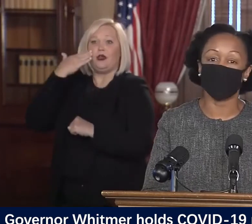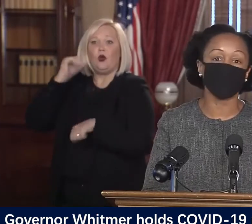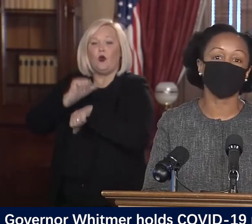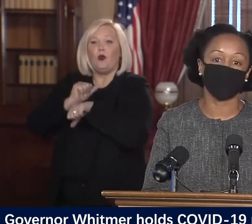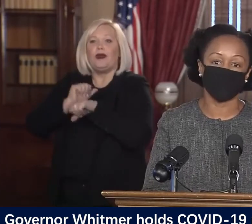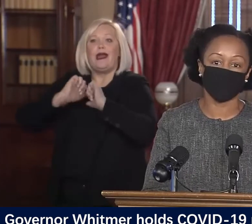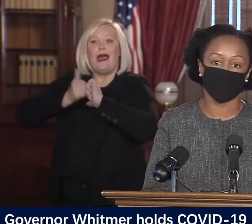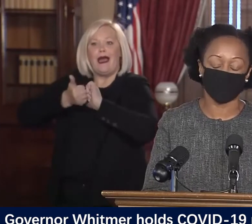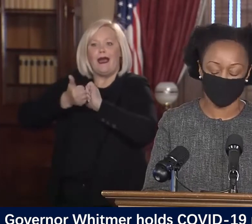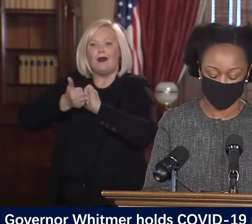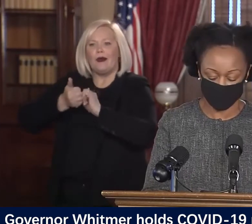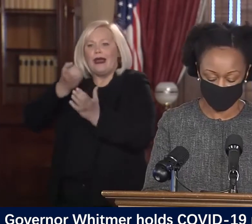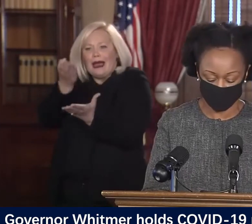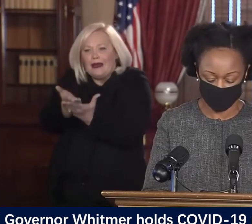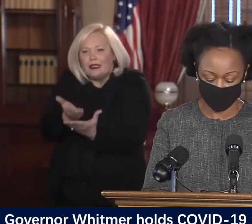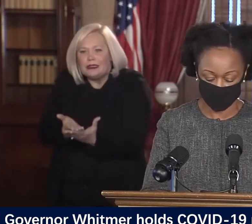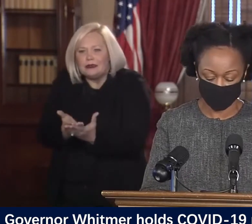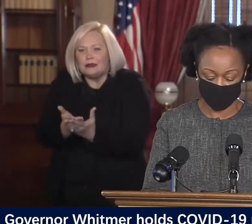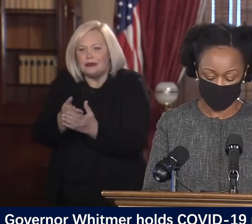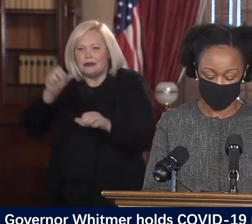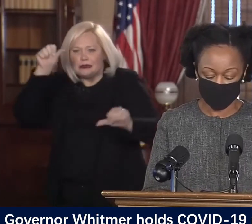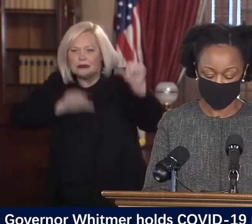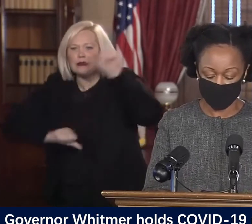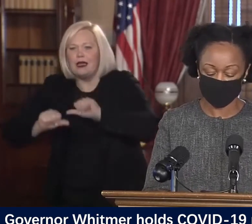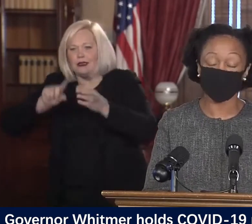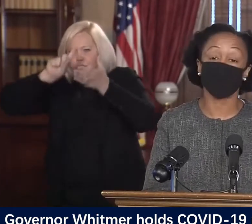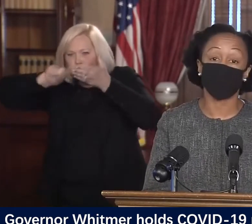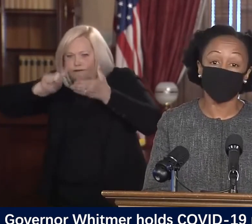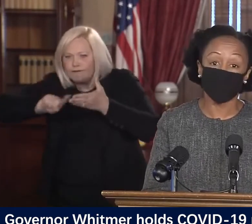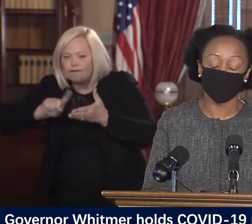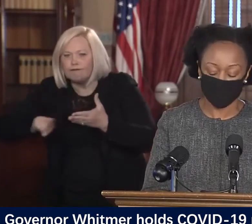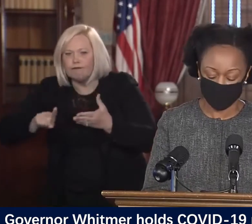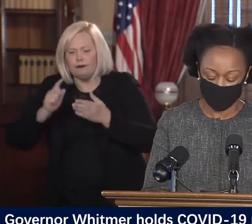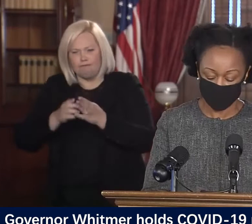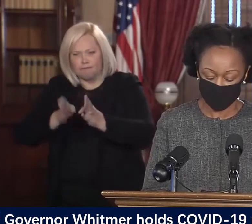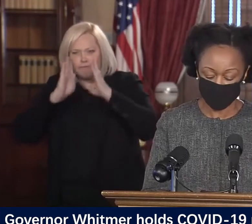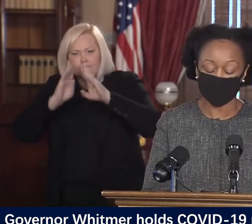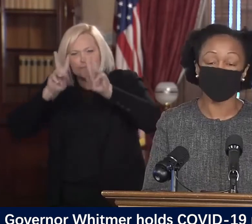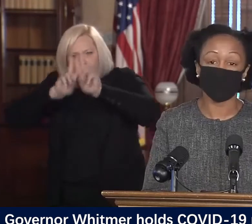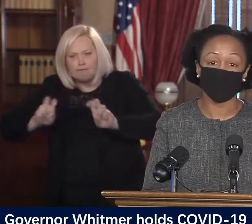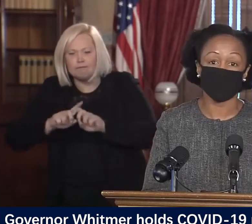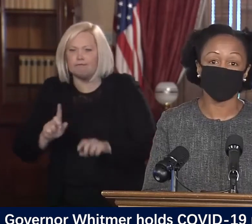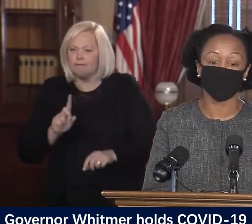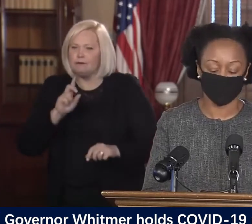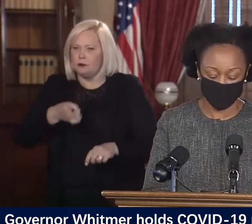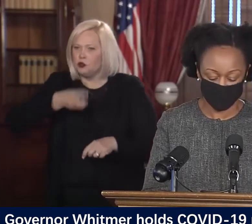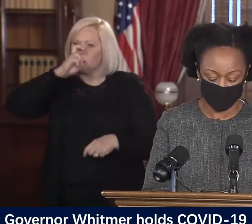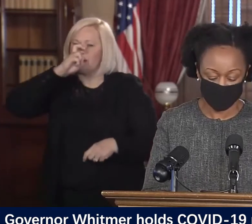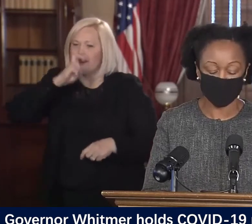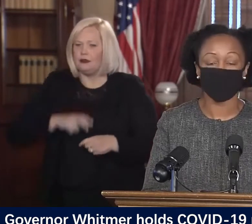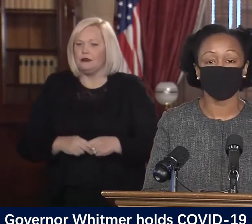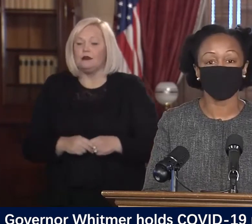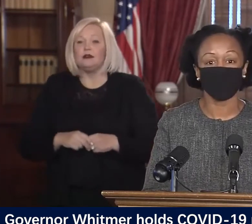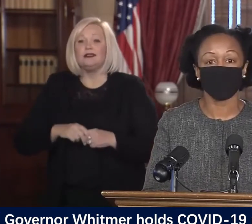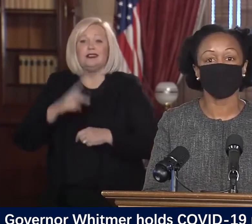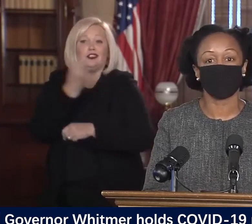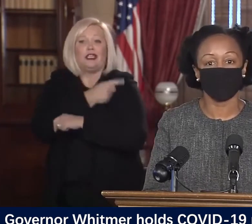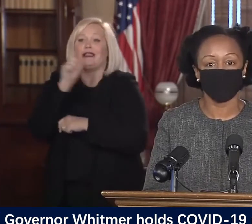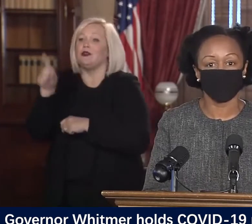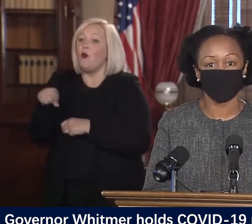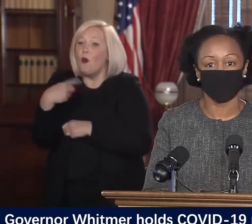and no steps have been skipped. The vaccines will only be available when the data has been reviewed by